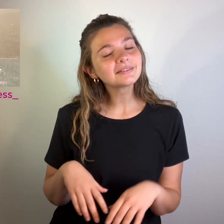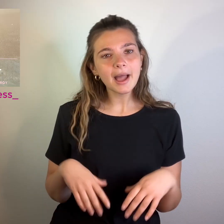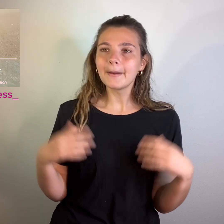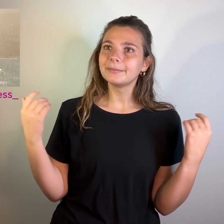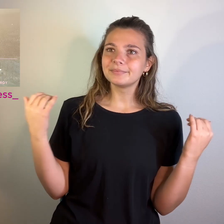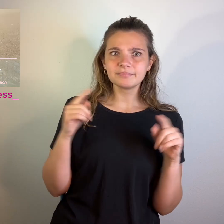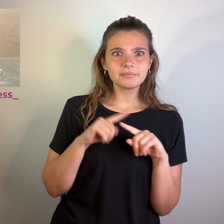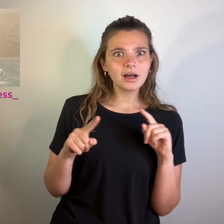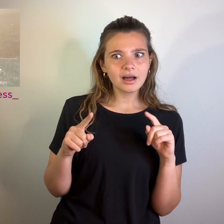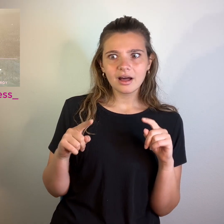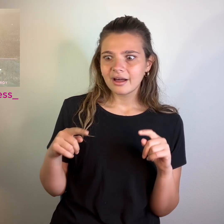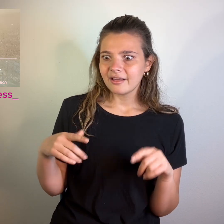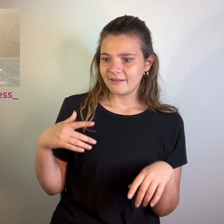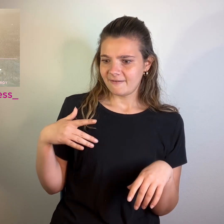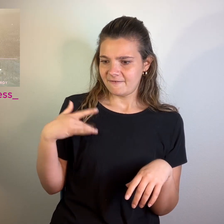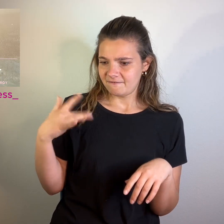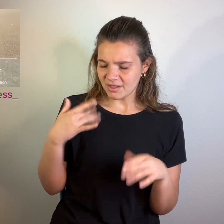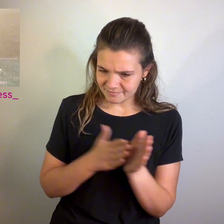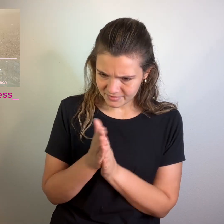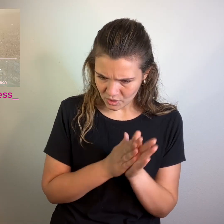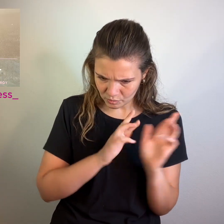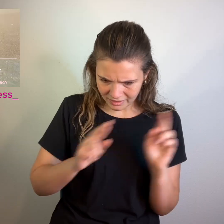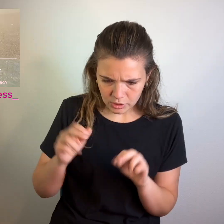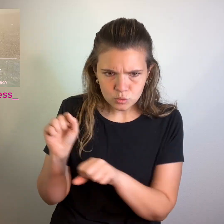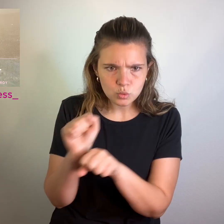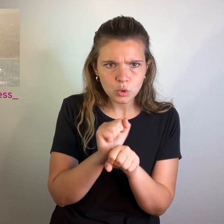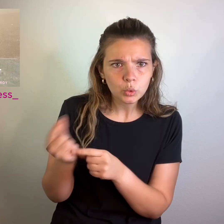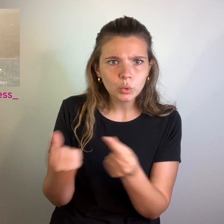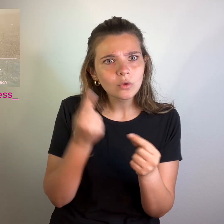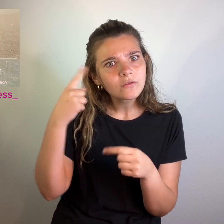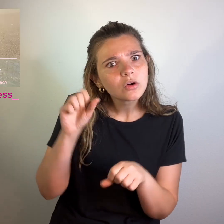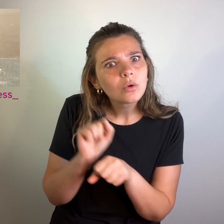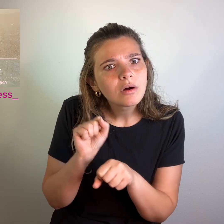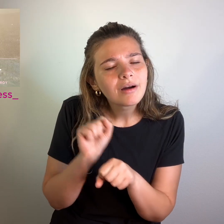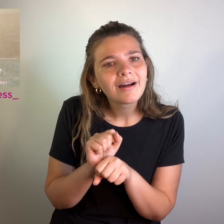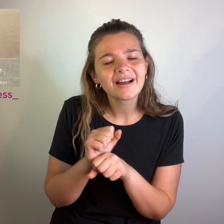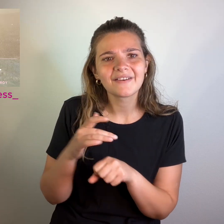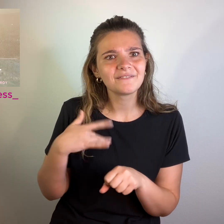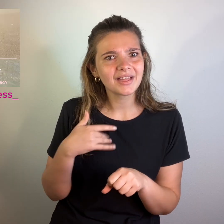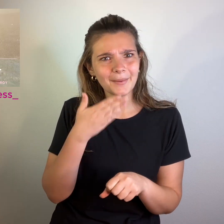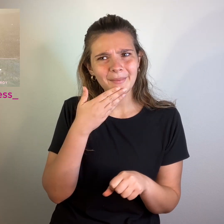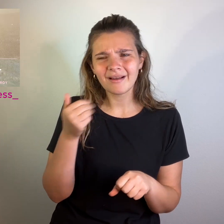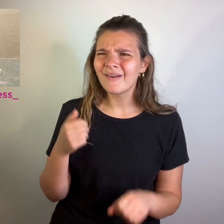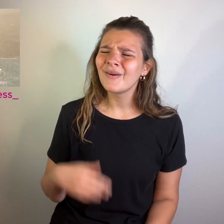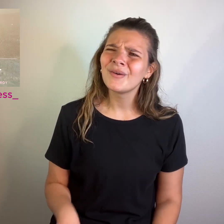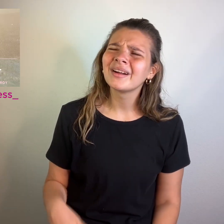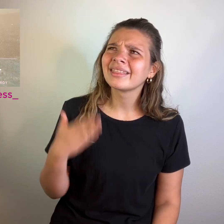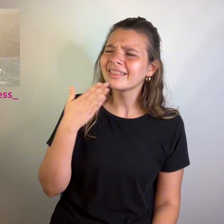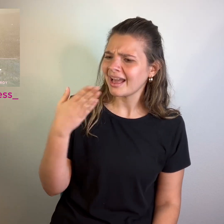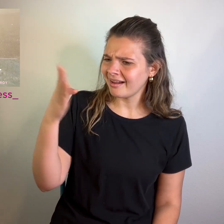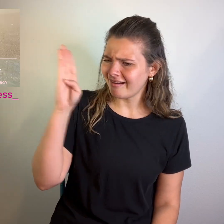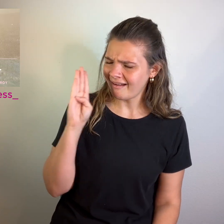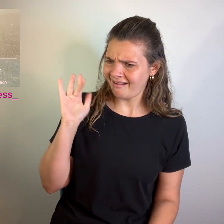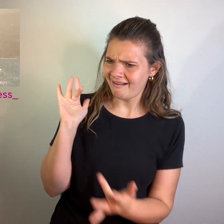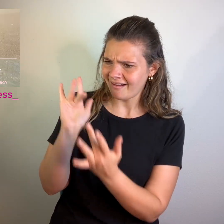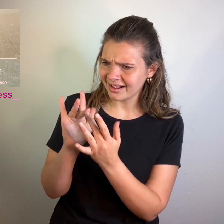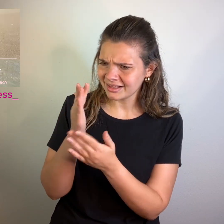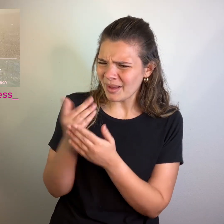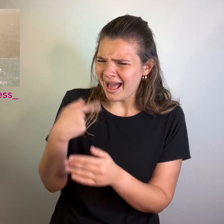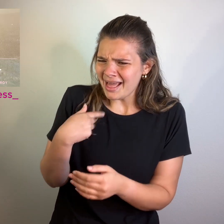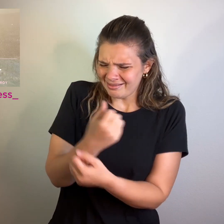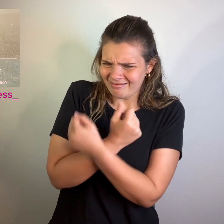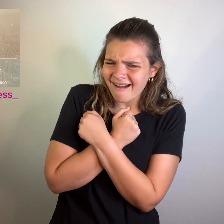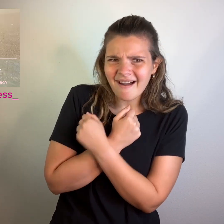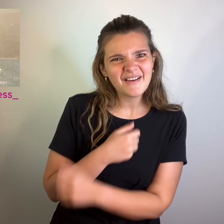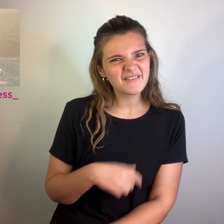getting so much done for work. I'm feeling a little bit better, and I was just like, oh, thank God I reached out to somebody I loved. And it was really